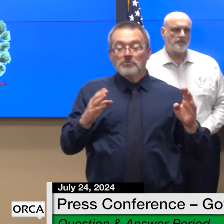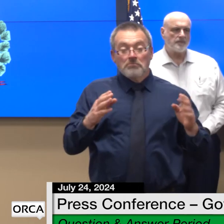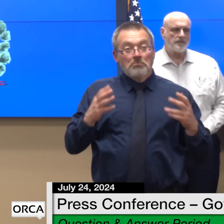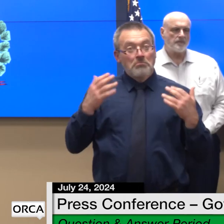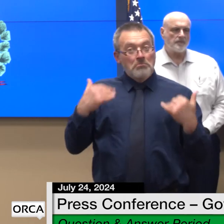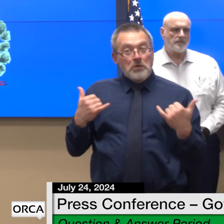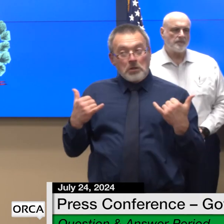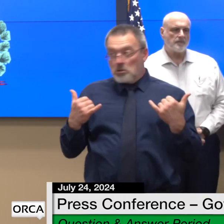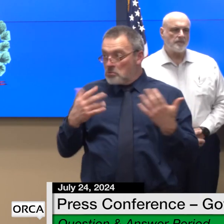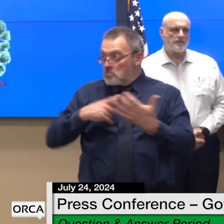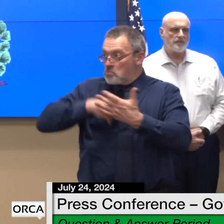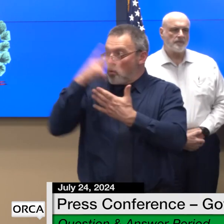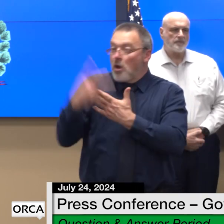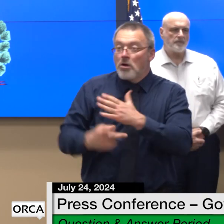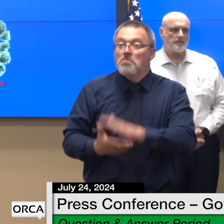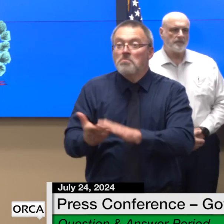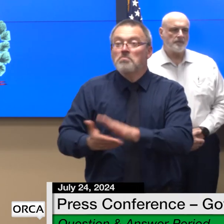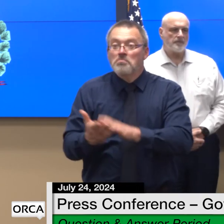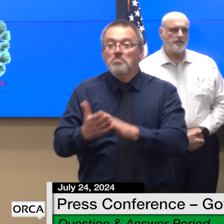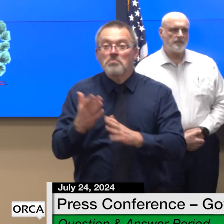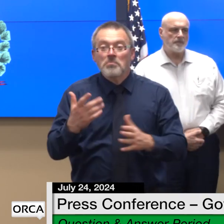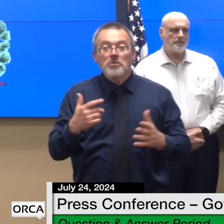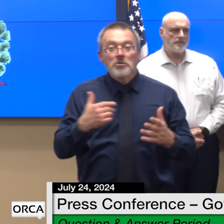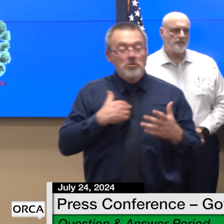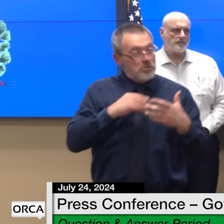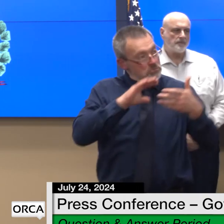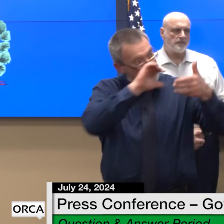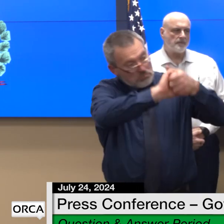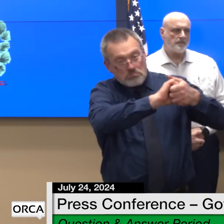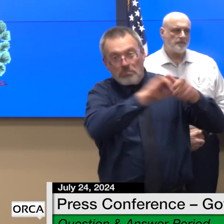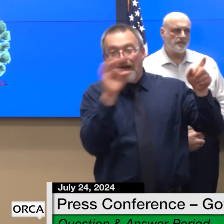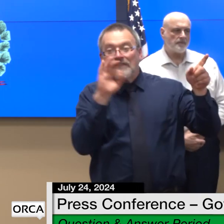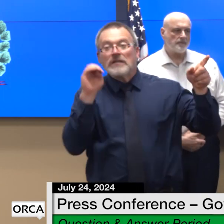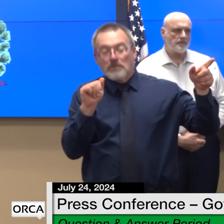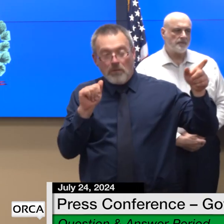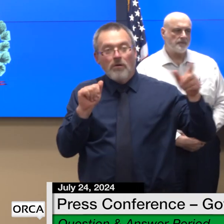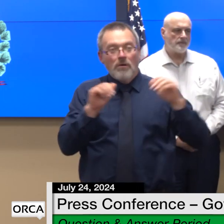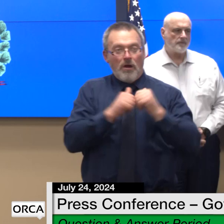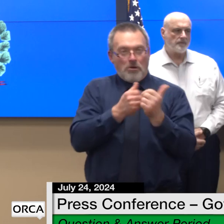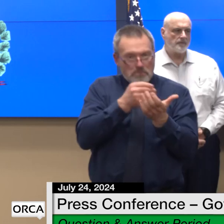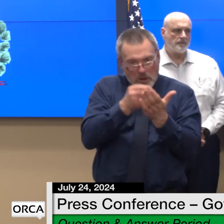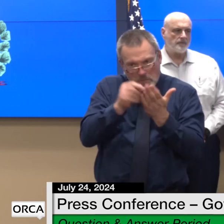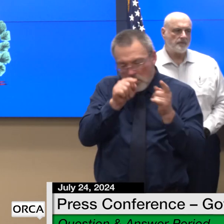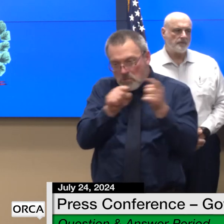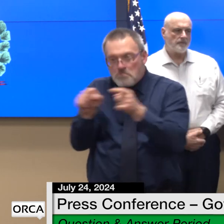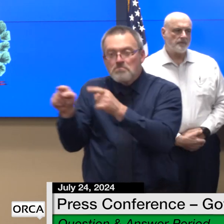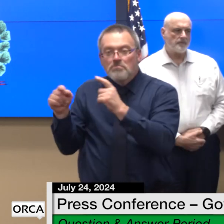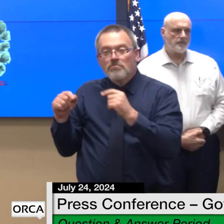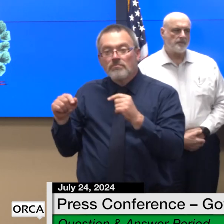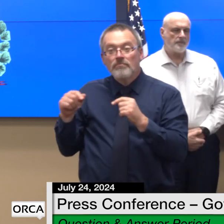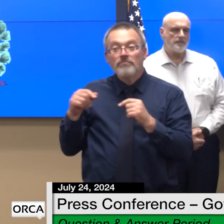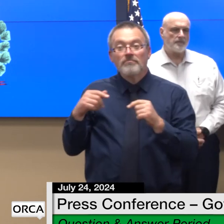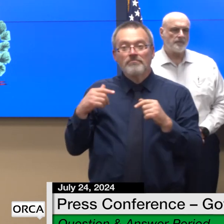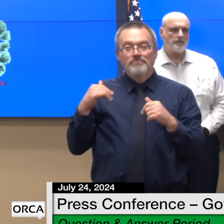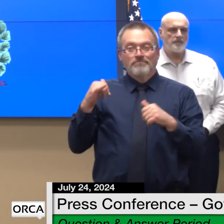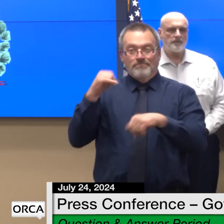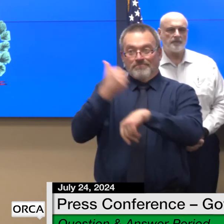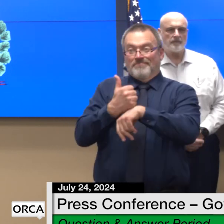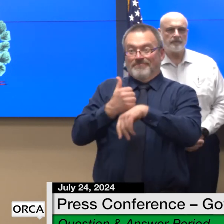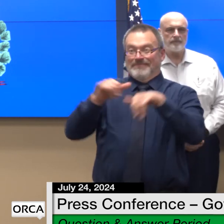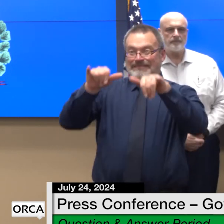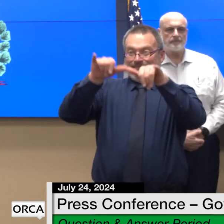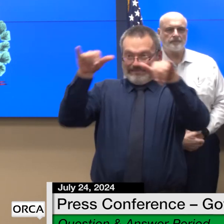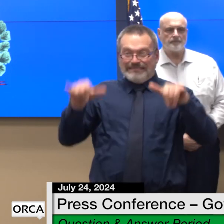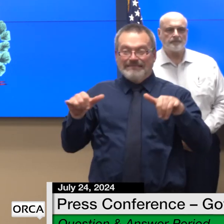to make sure that moves forward. And we have some other systems that the legislator set up for us to assist